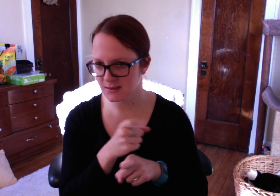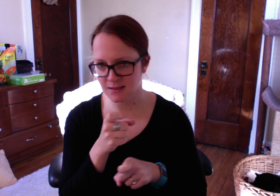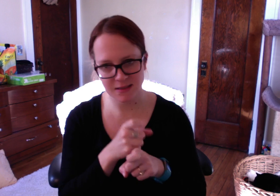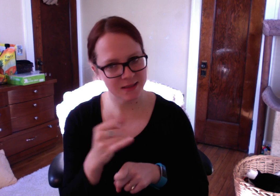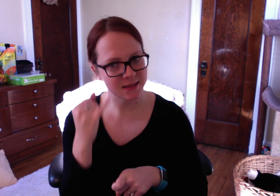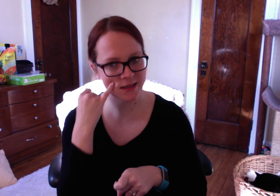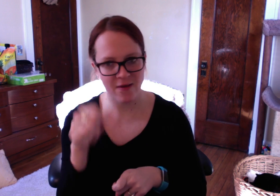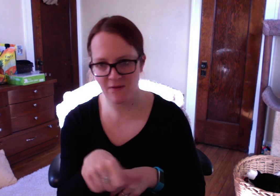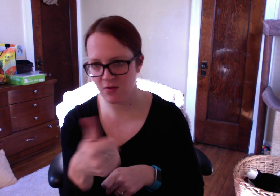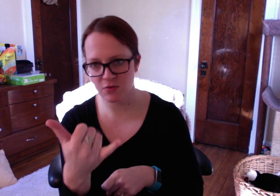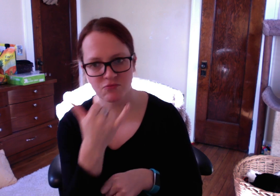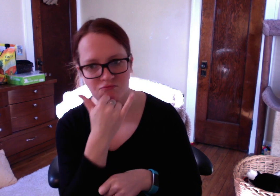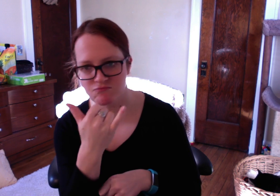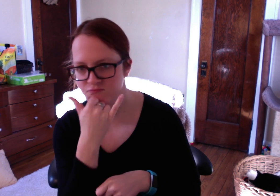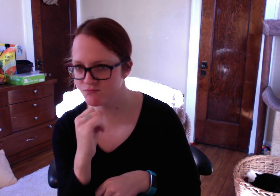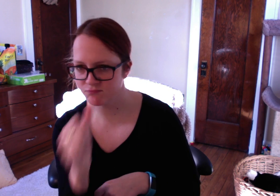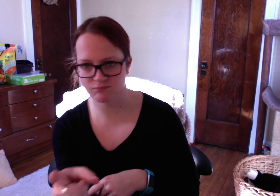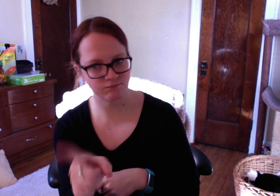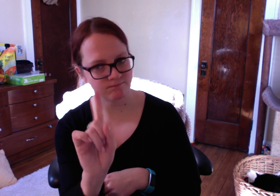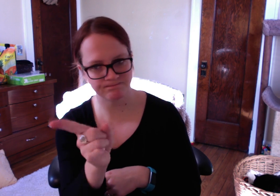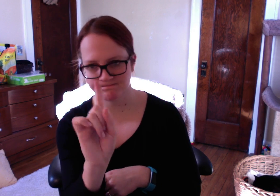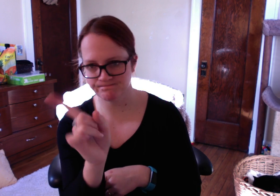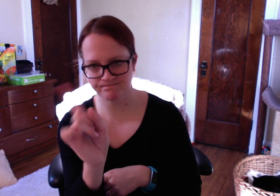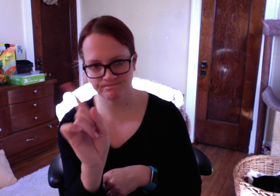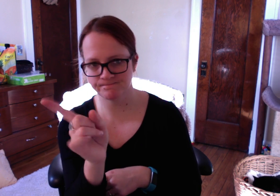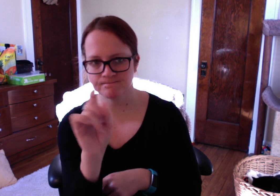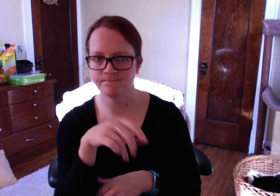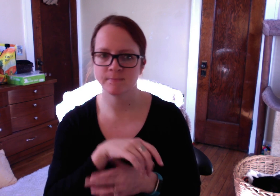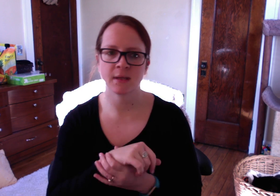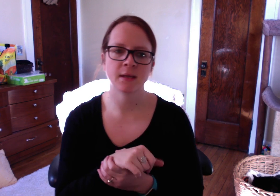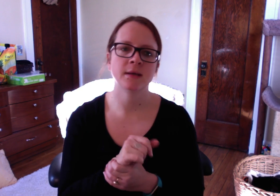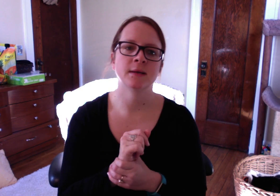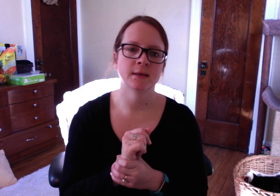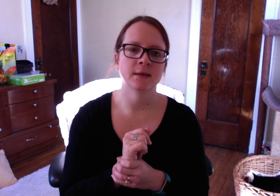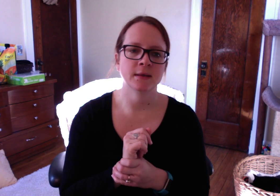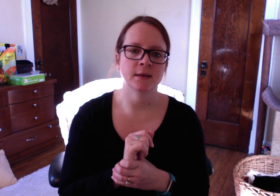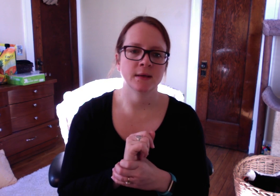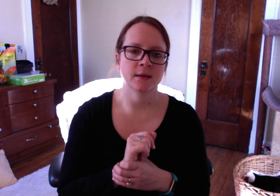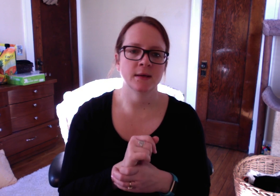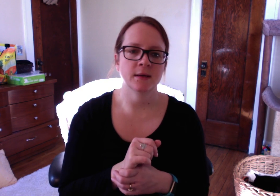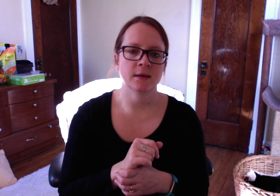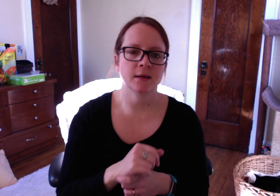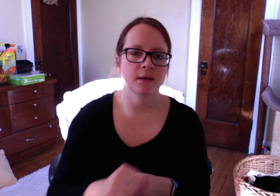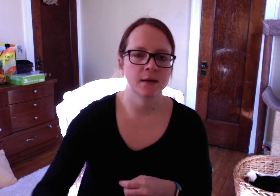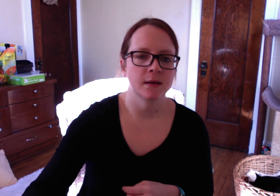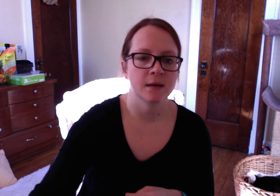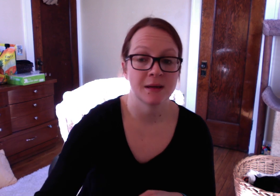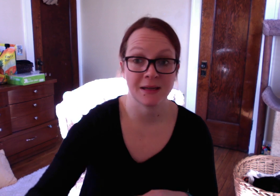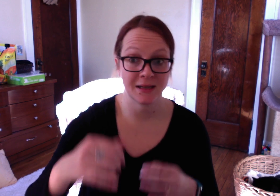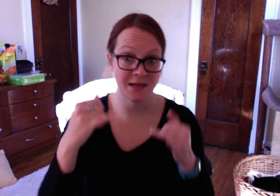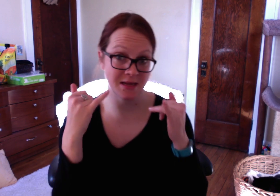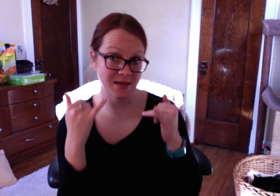is wrong, it is not a good idea to tease him. Now Little Brown